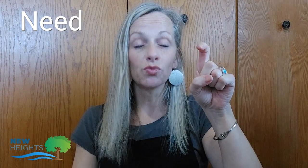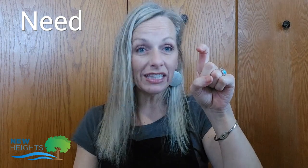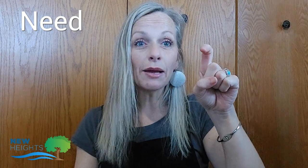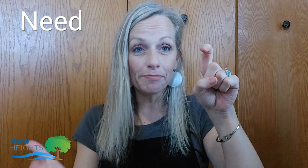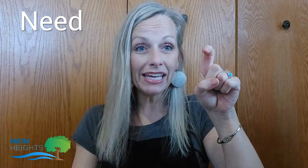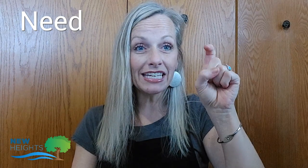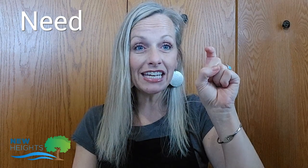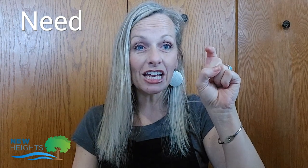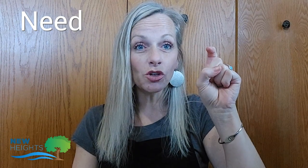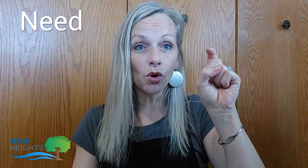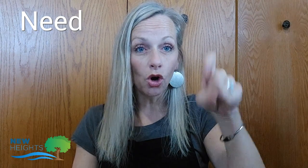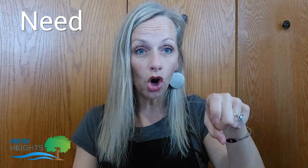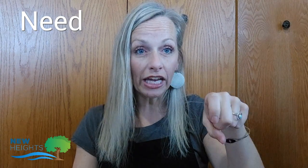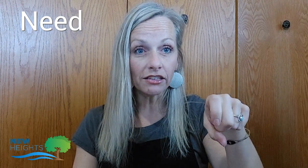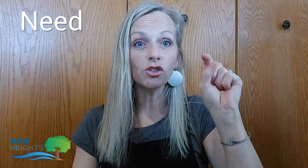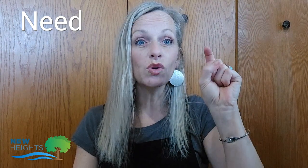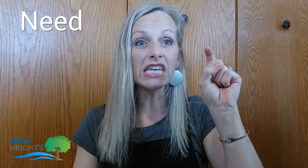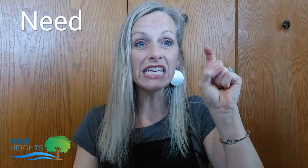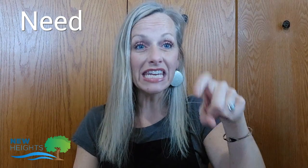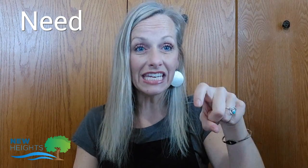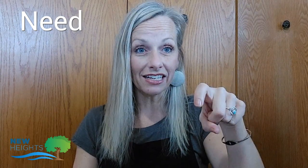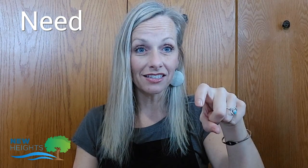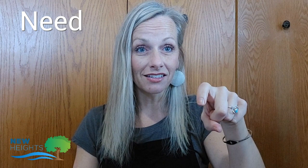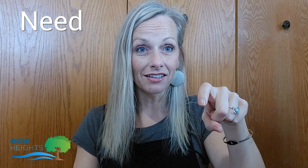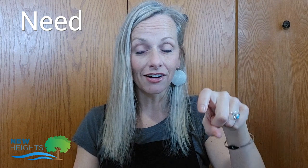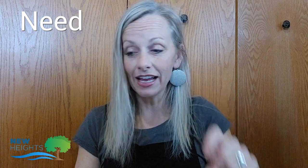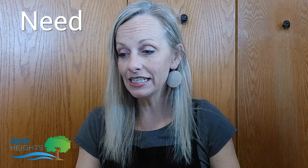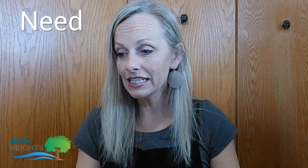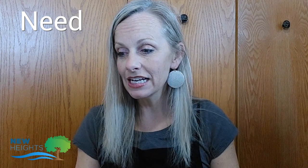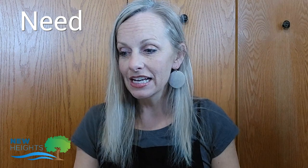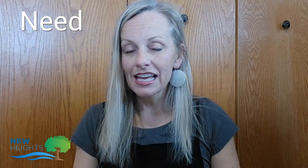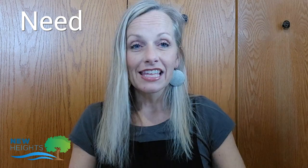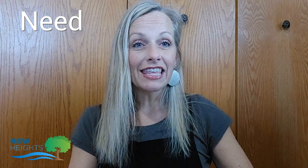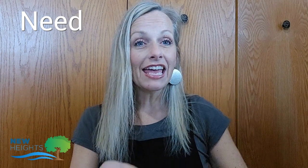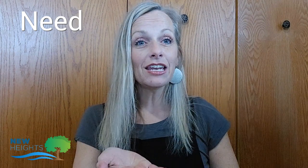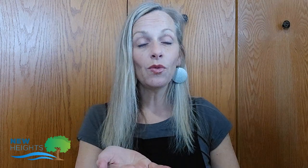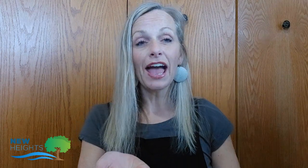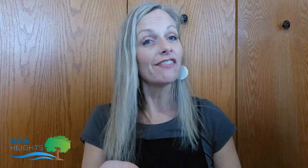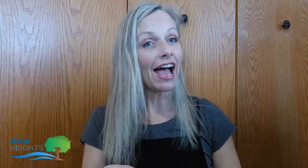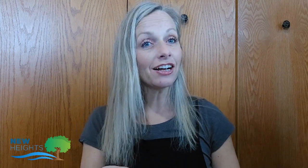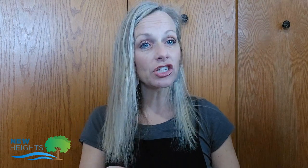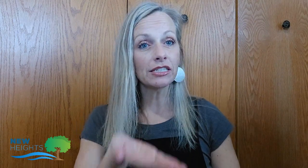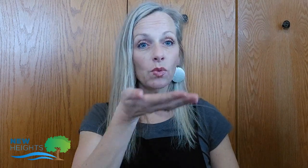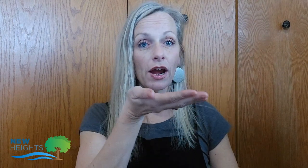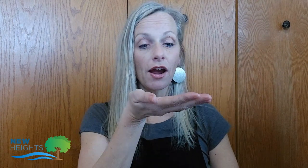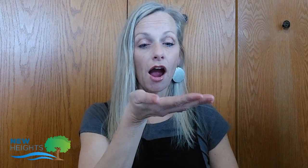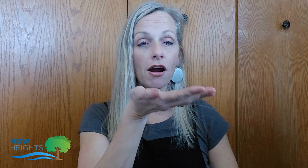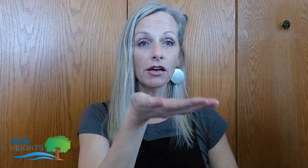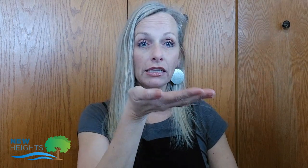really a big need and you hook it. You need it. All right. Then we have actions where our